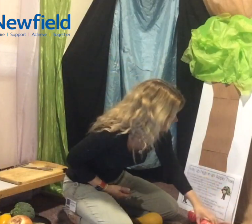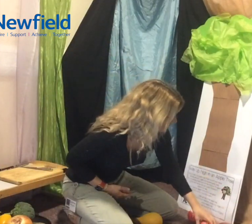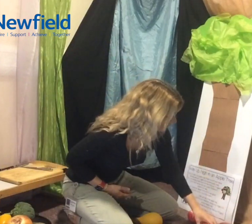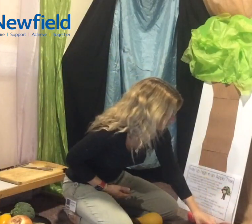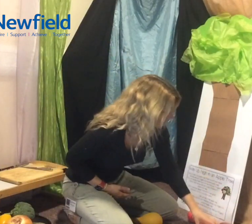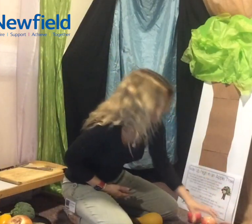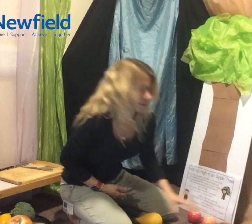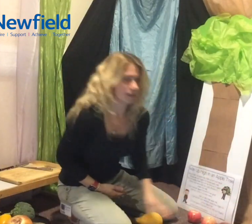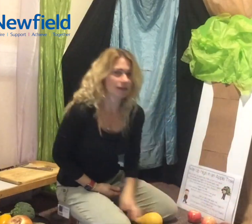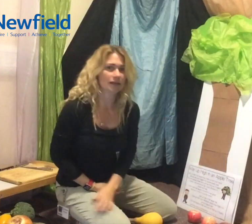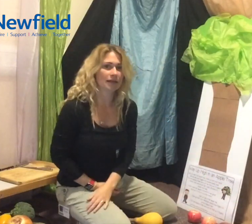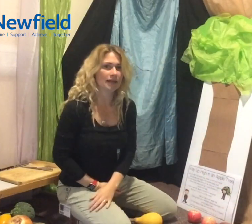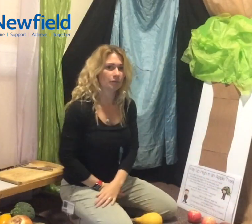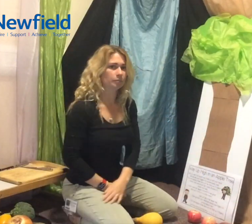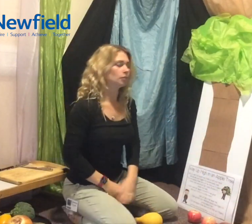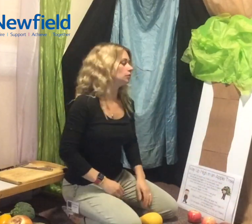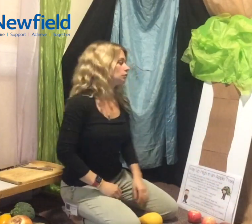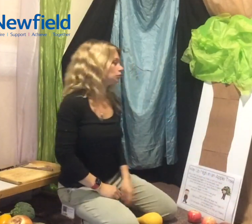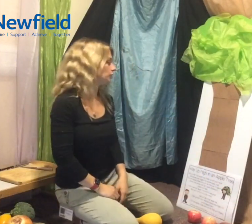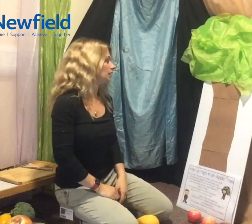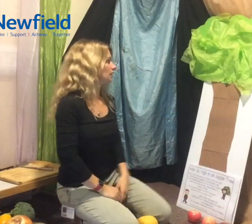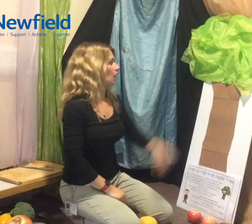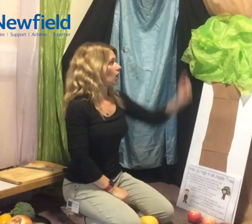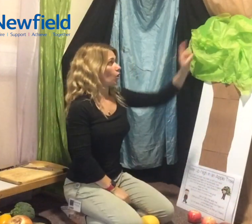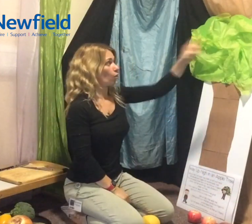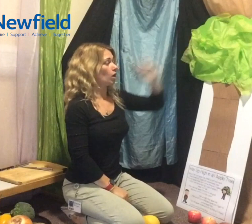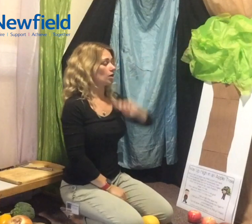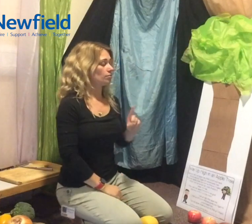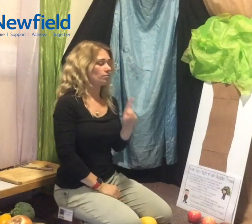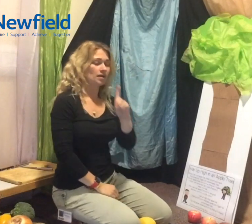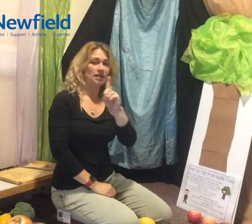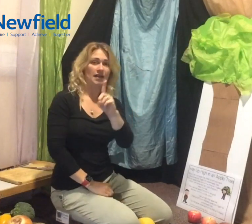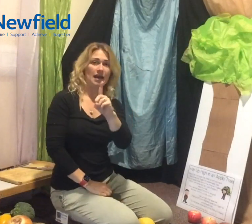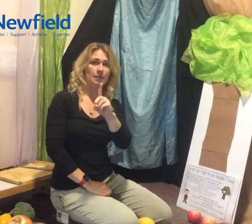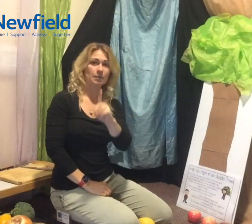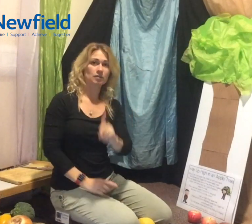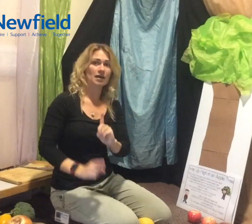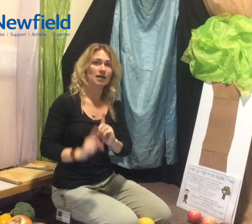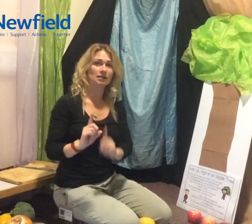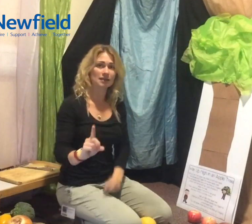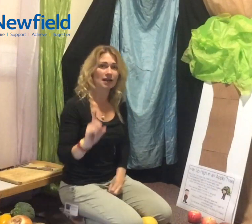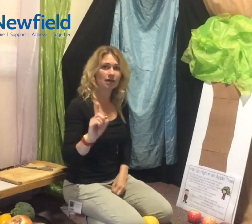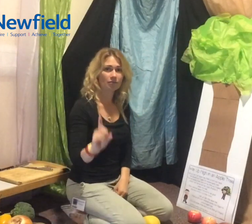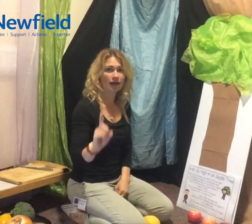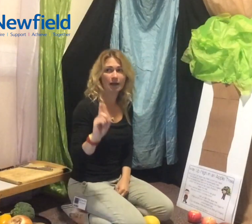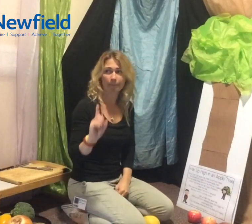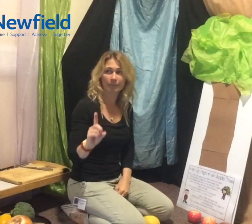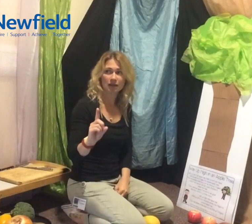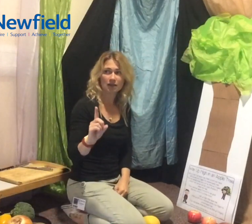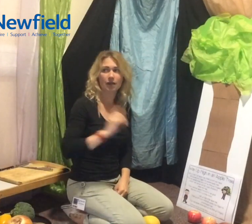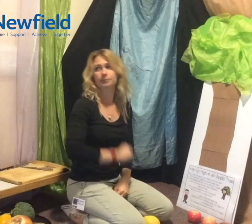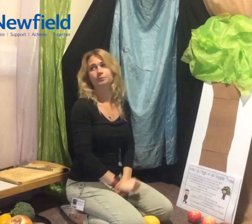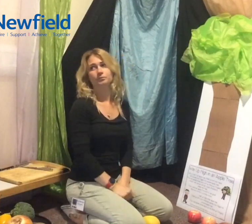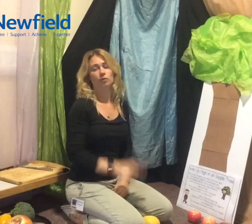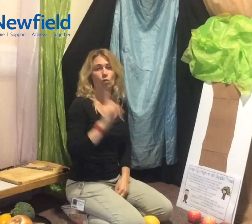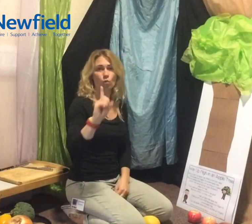up high in that apple tree, 1 red apple smiled down at me.